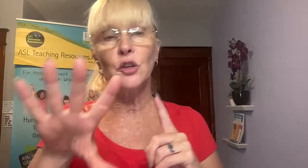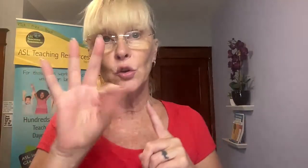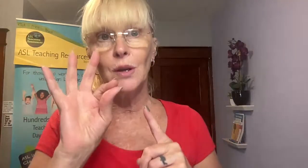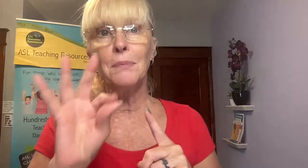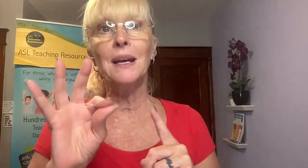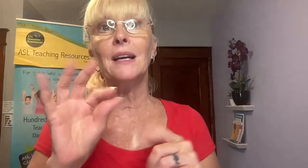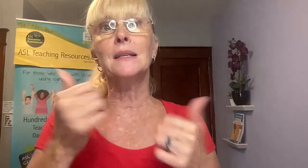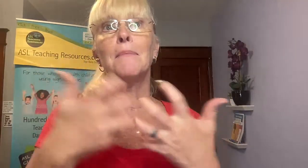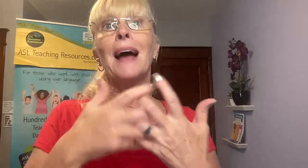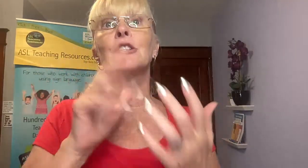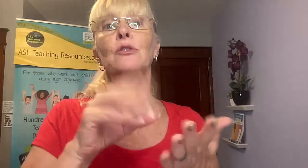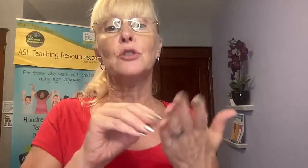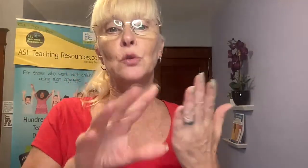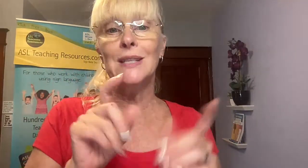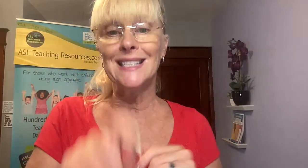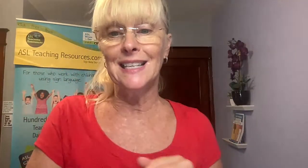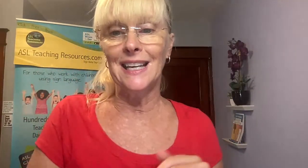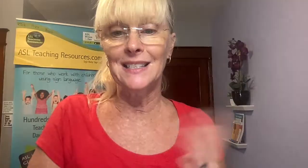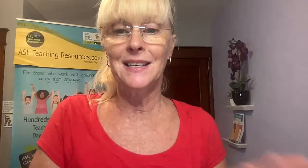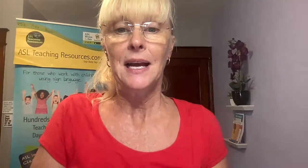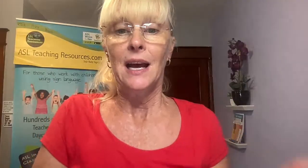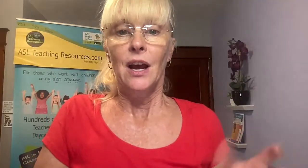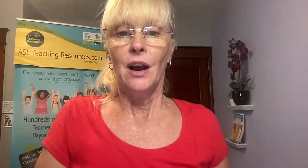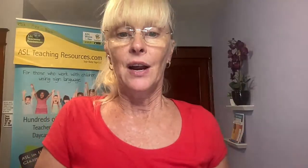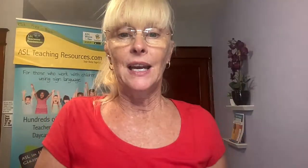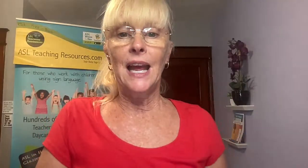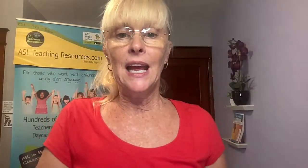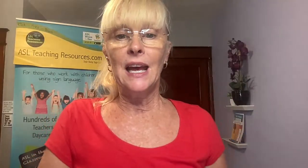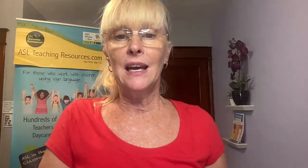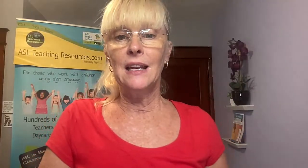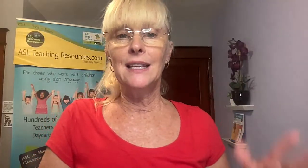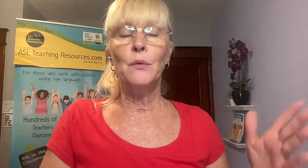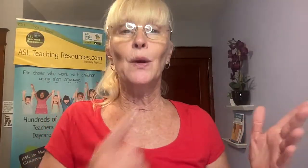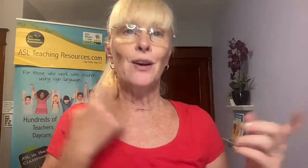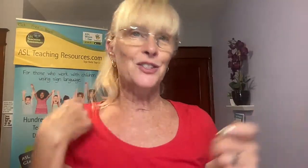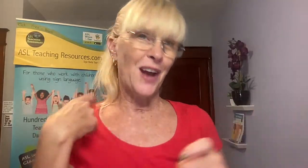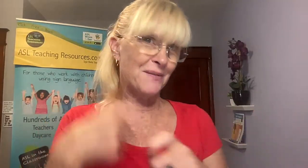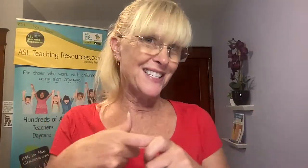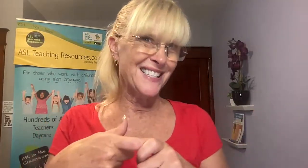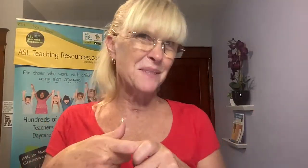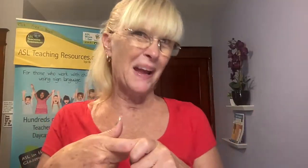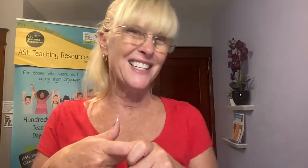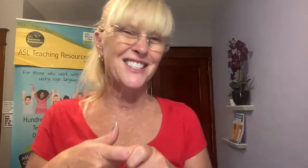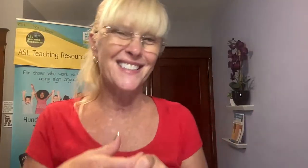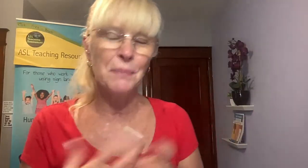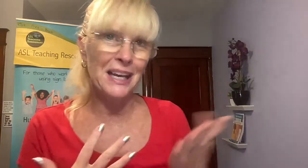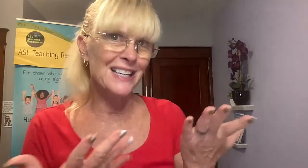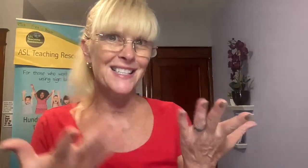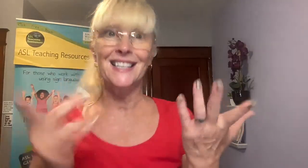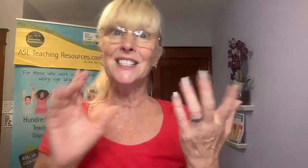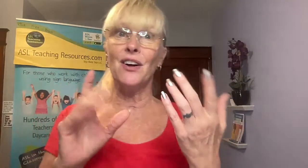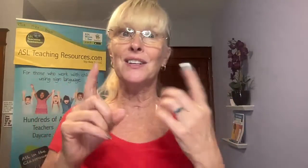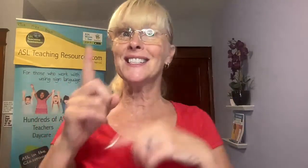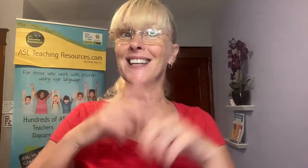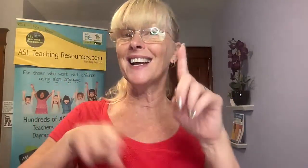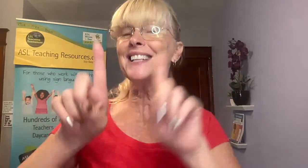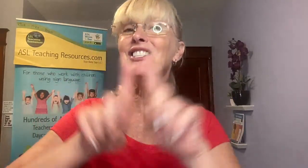you can pick to match your students' needs. All right. And then we also have this in Spanish because it is our Signing